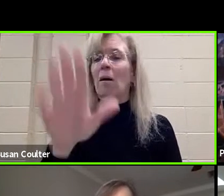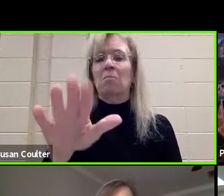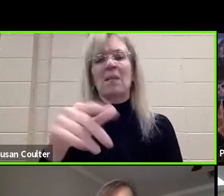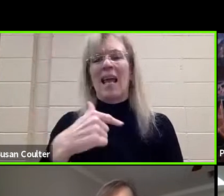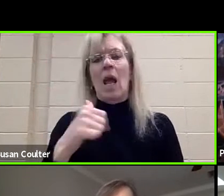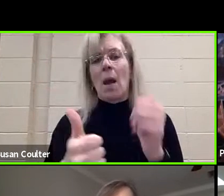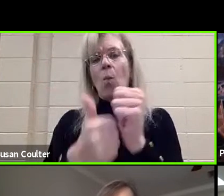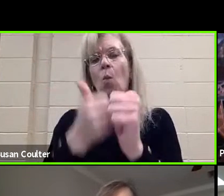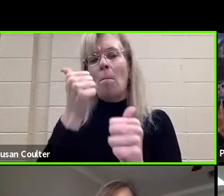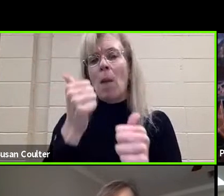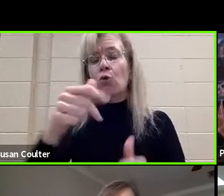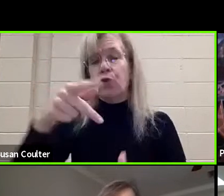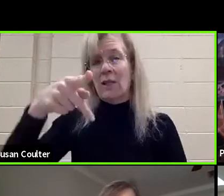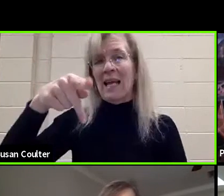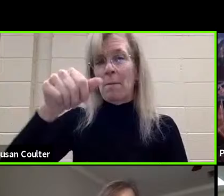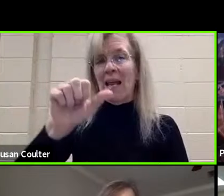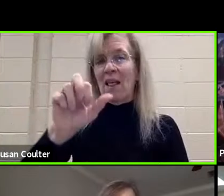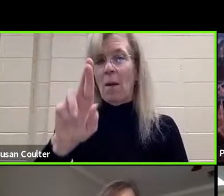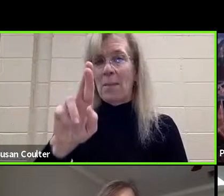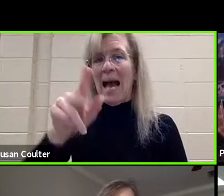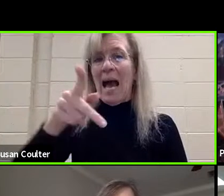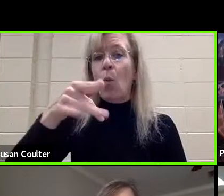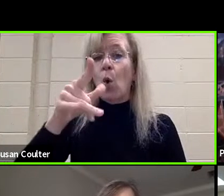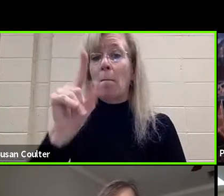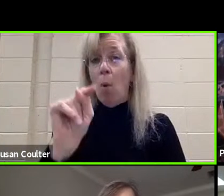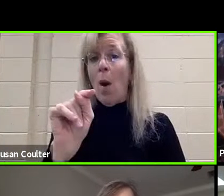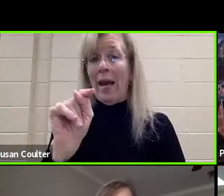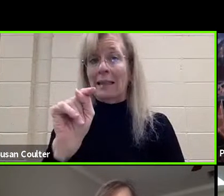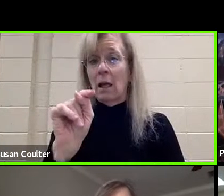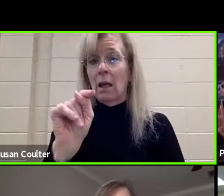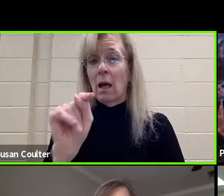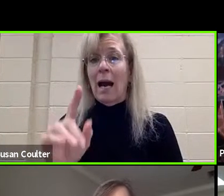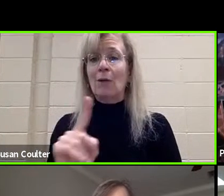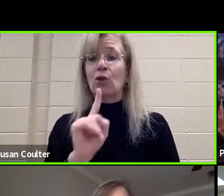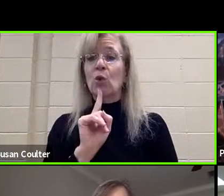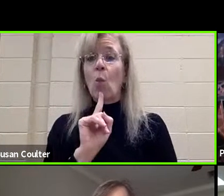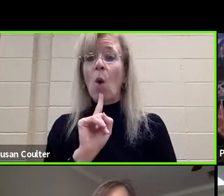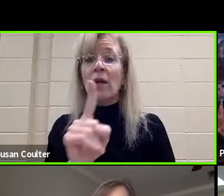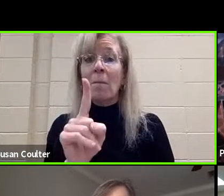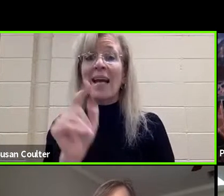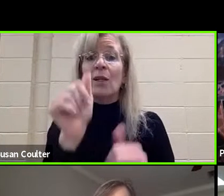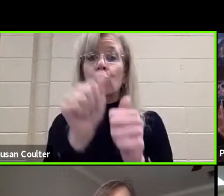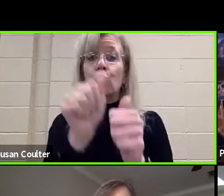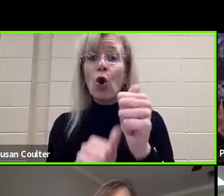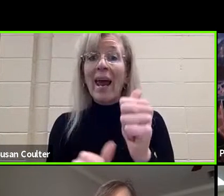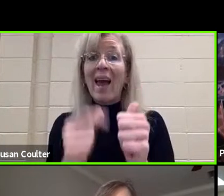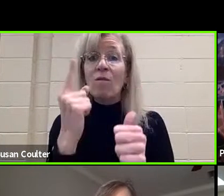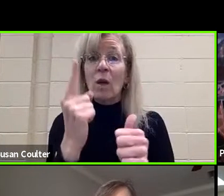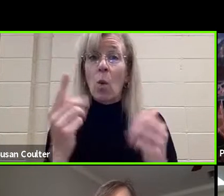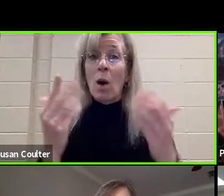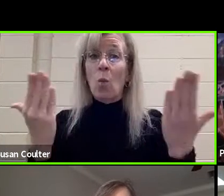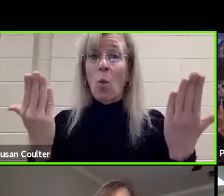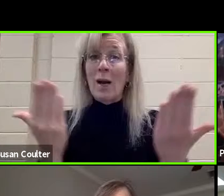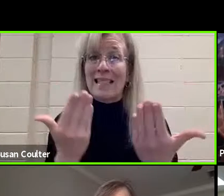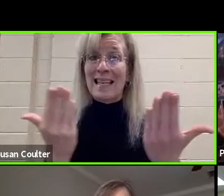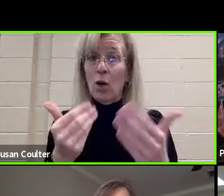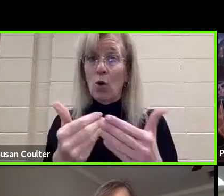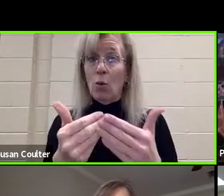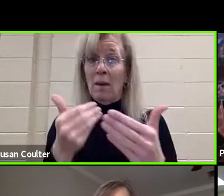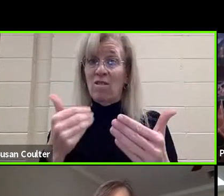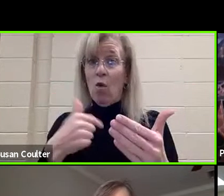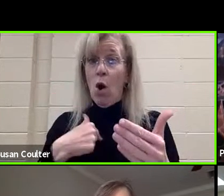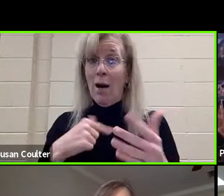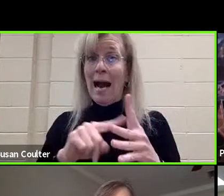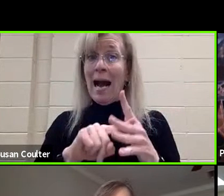It will mostly be the PowerPoint. I just wanted to make sure everyone was